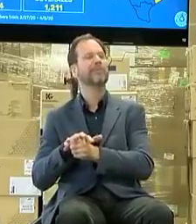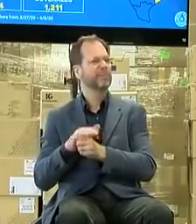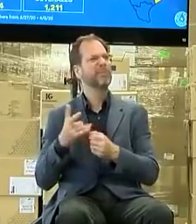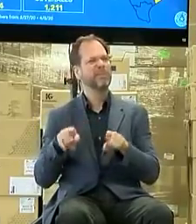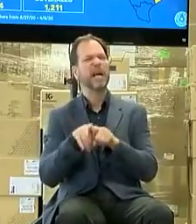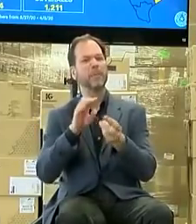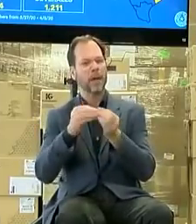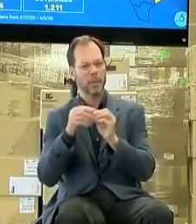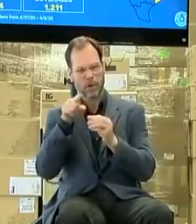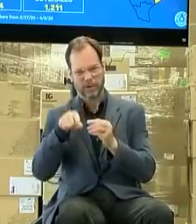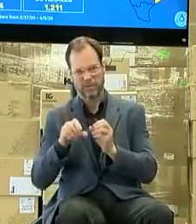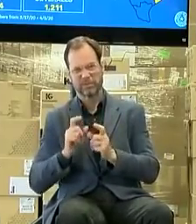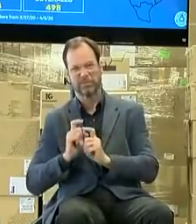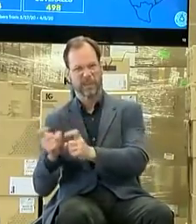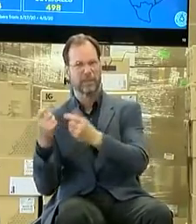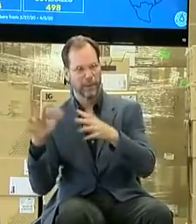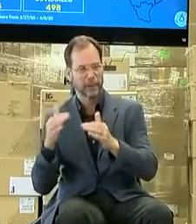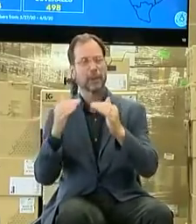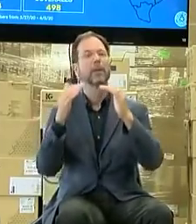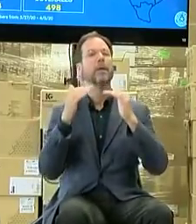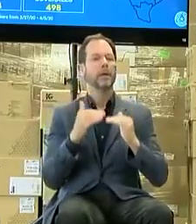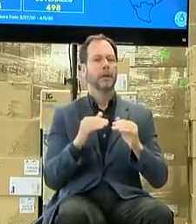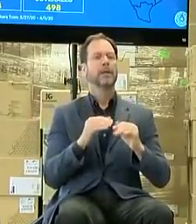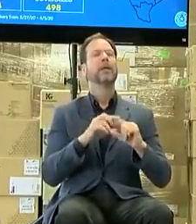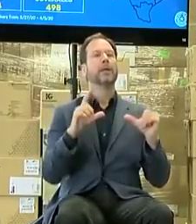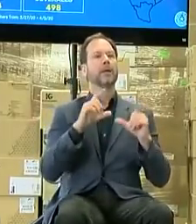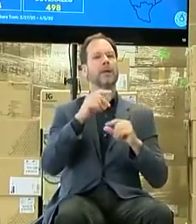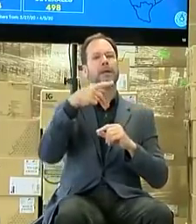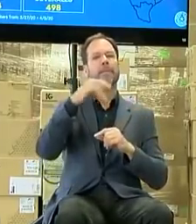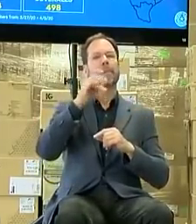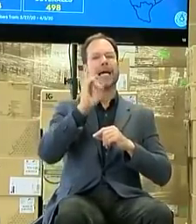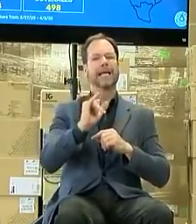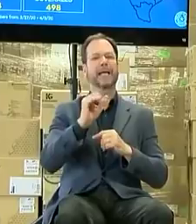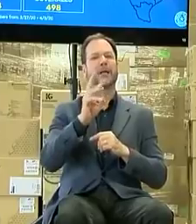same numbers. Next slide. Piney Woods.